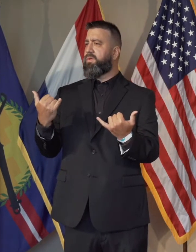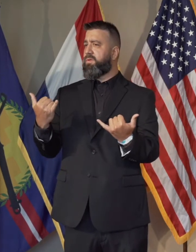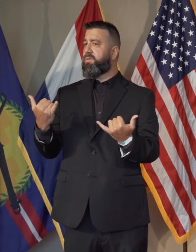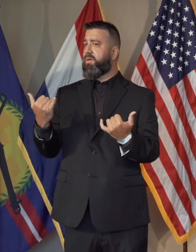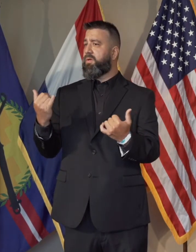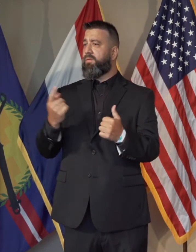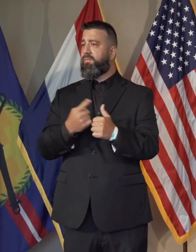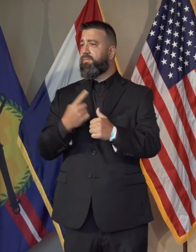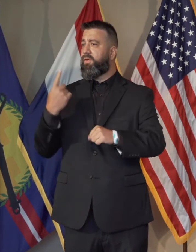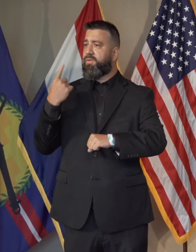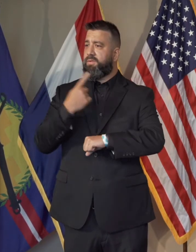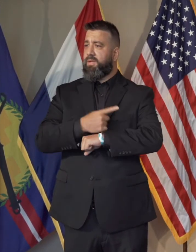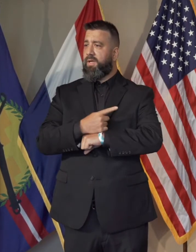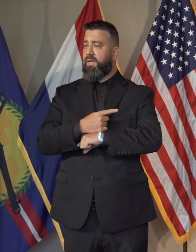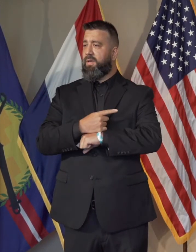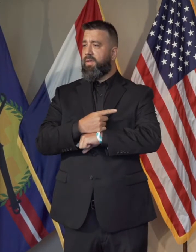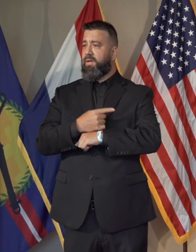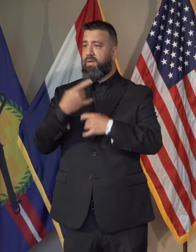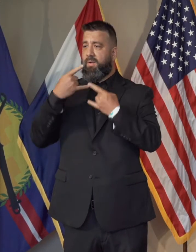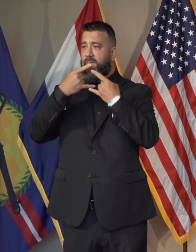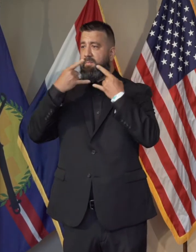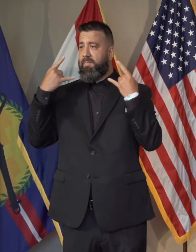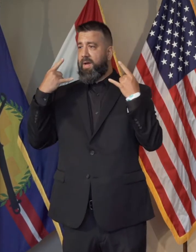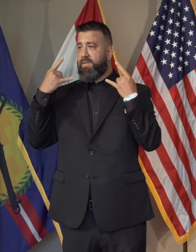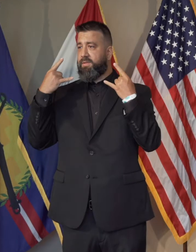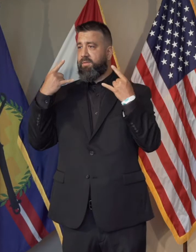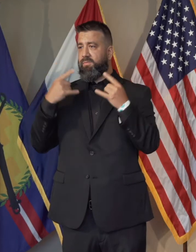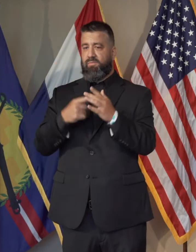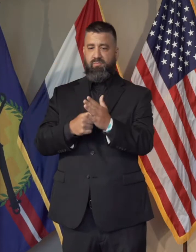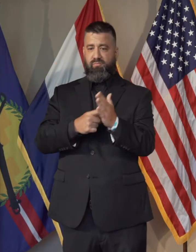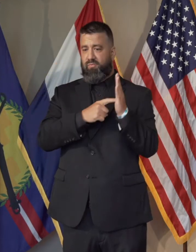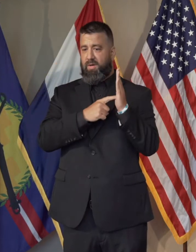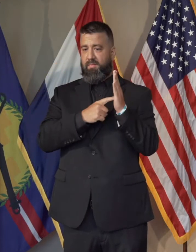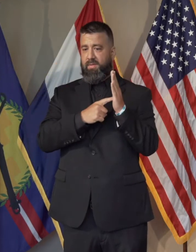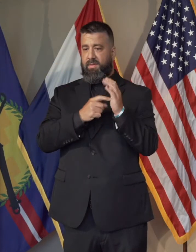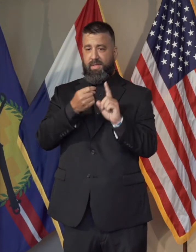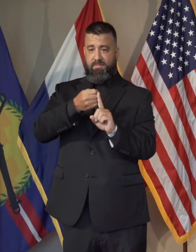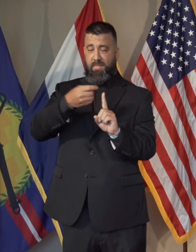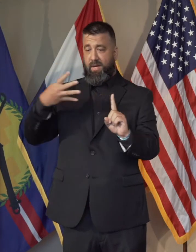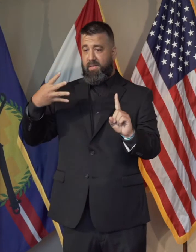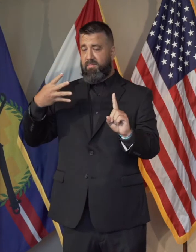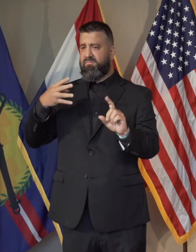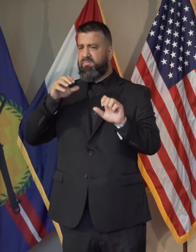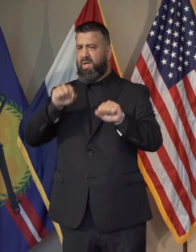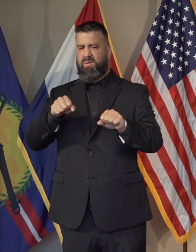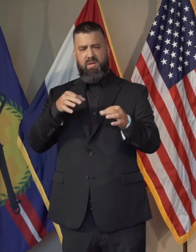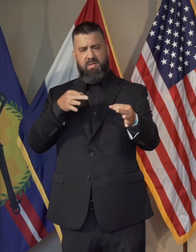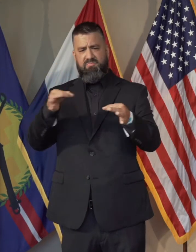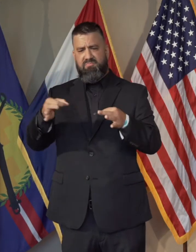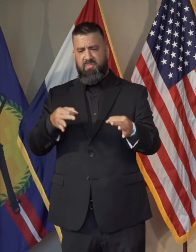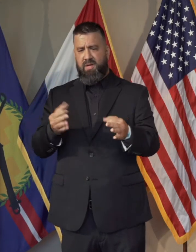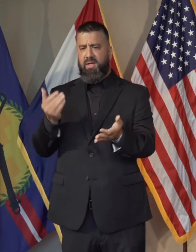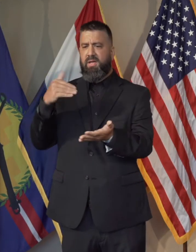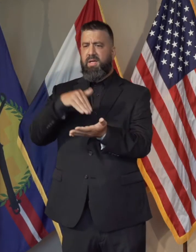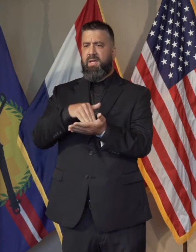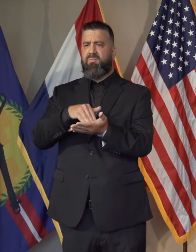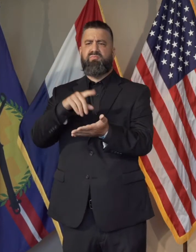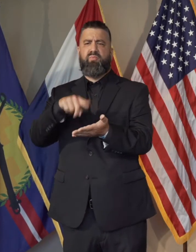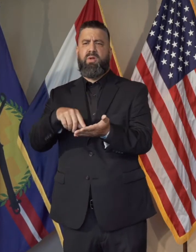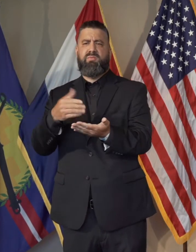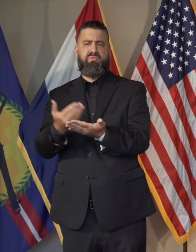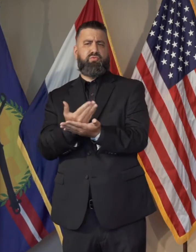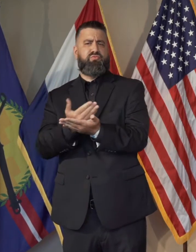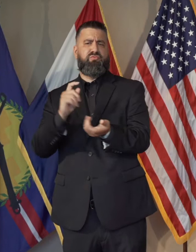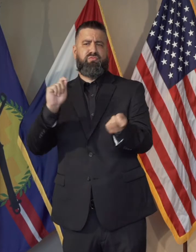the first day that the mask ordinance or the mask mandate expands. Can you just kind of explain again like what the changes are